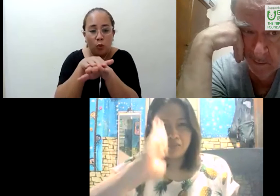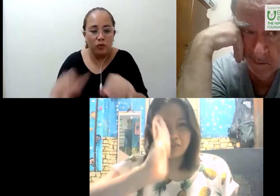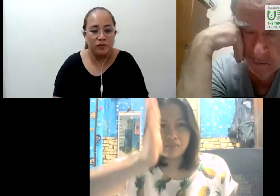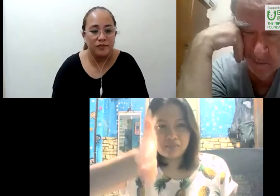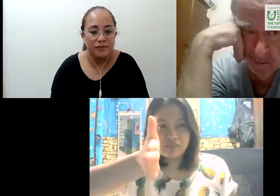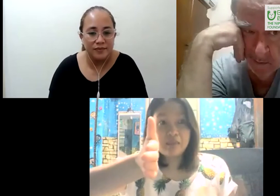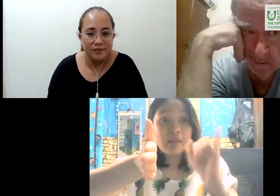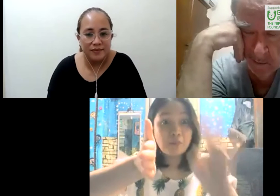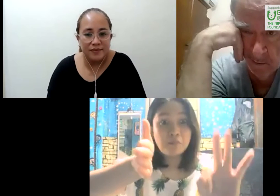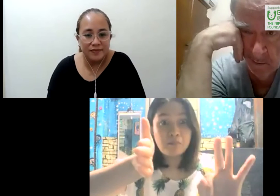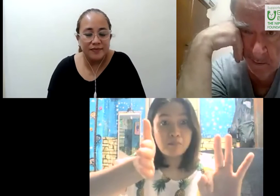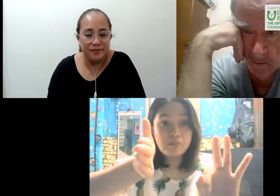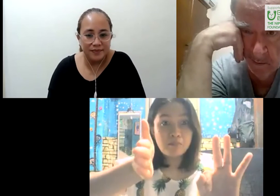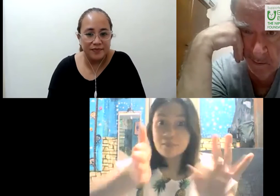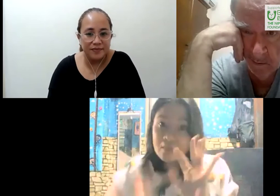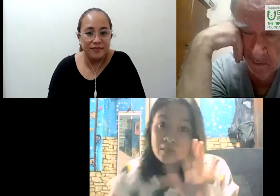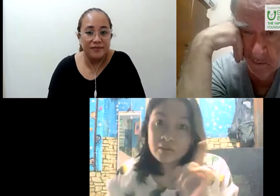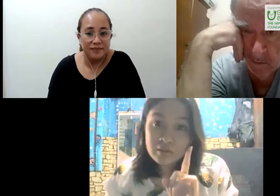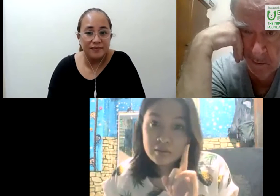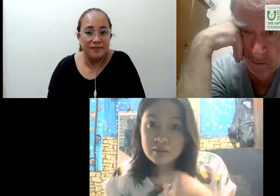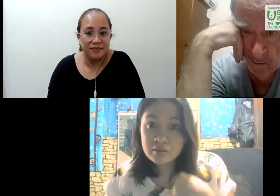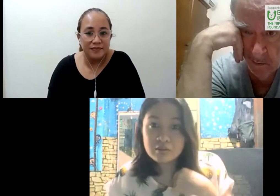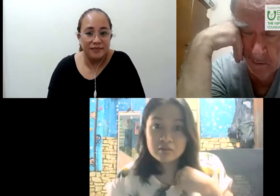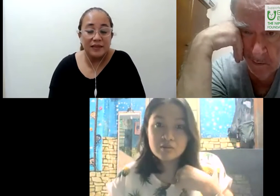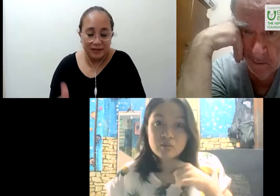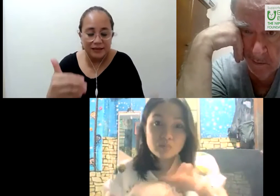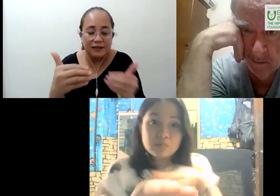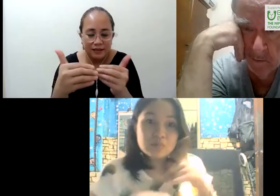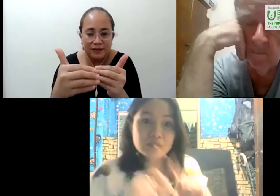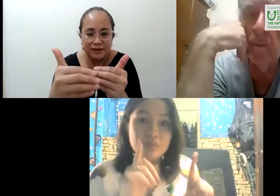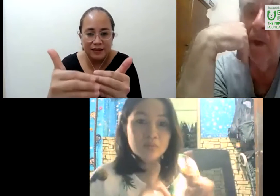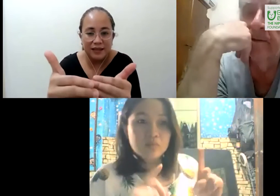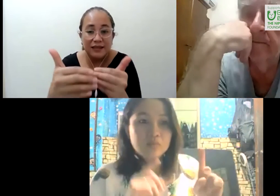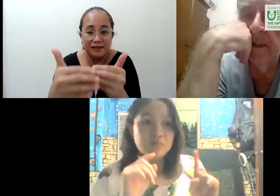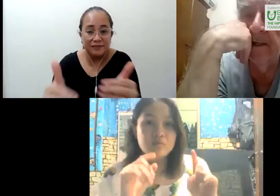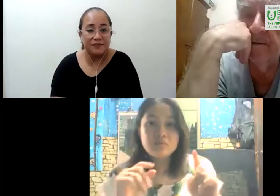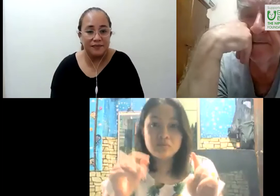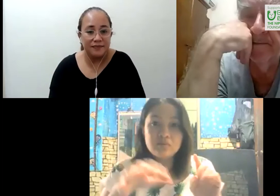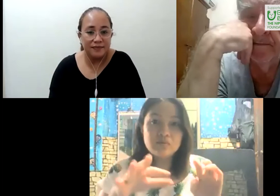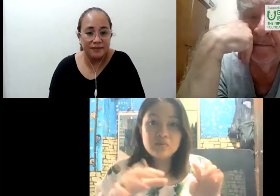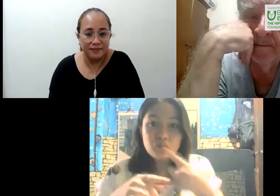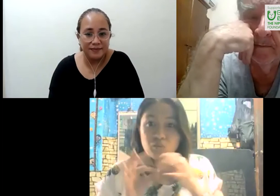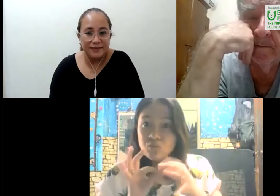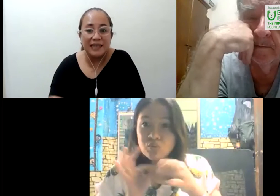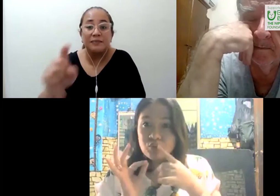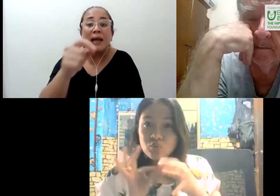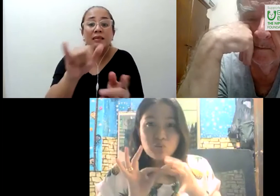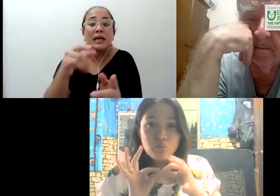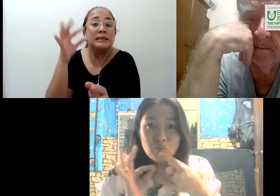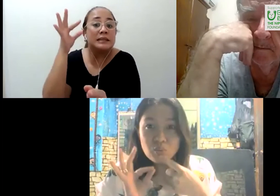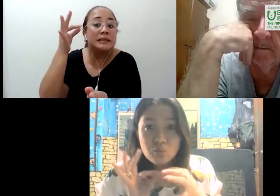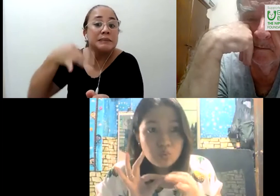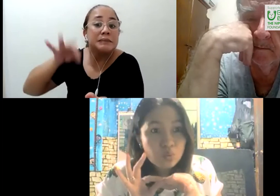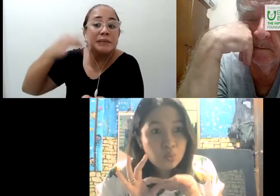if there's another palm orientation, then we group that next. Is that right? Yes.